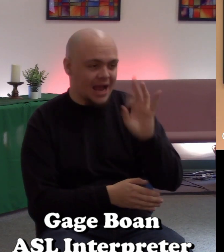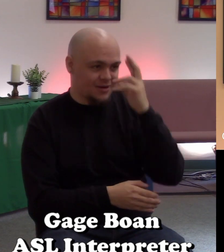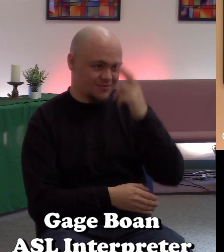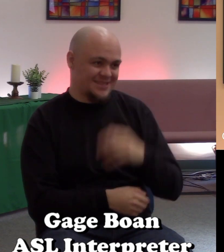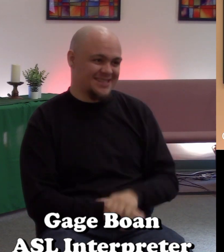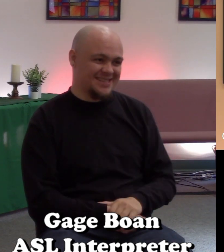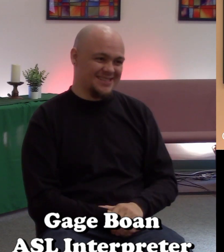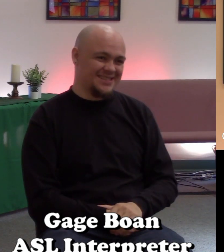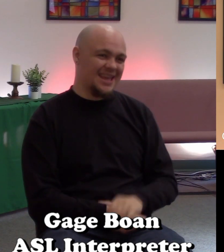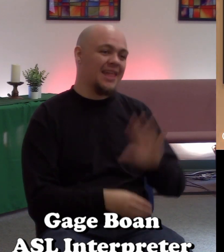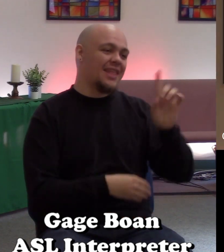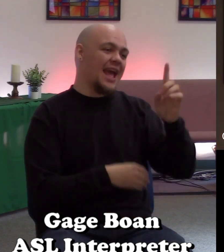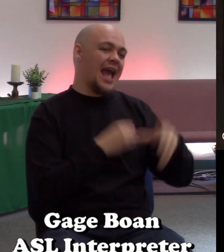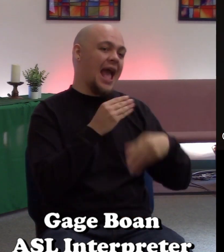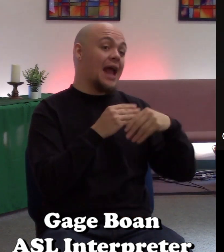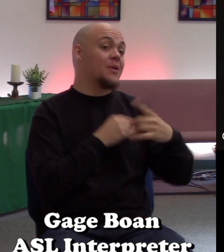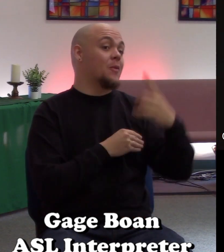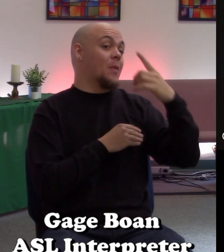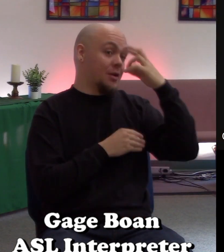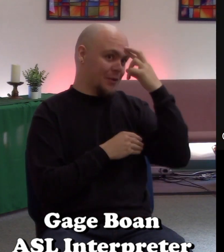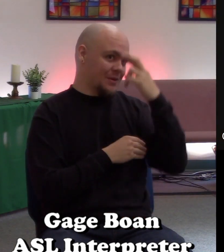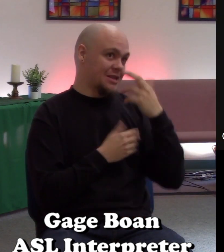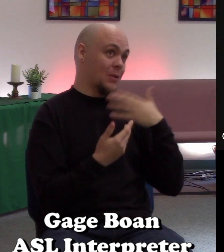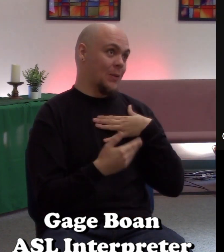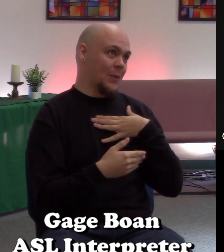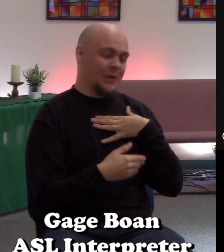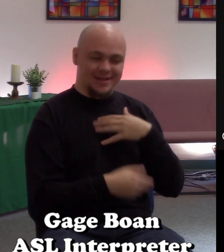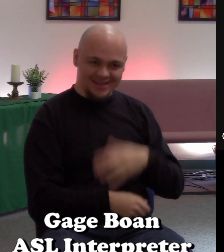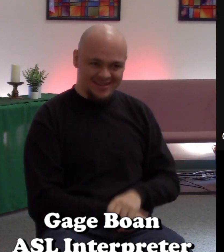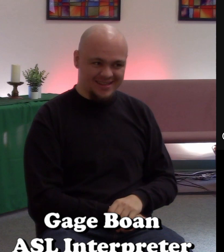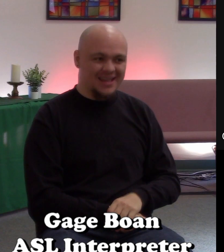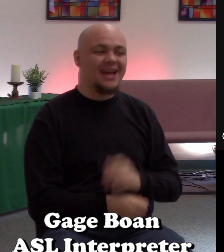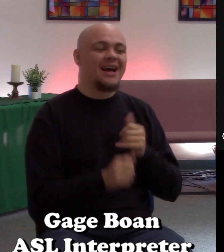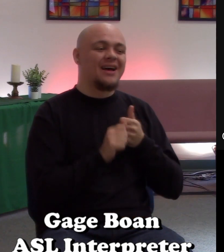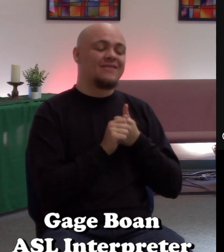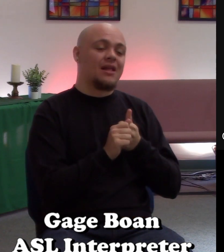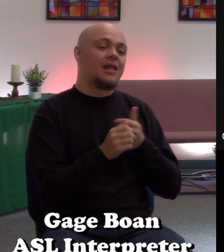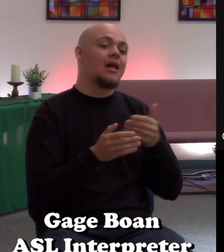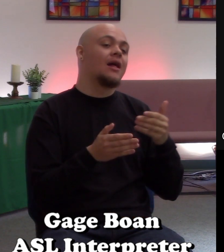book published 89 Reasons the Rapture Will Happen in 1989.